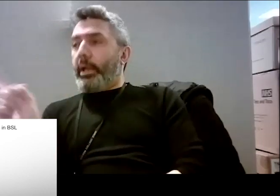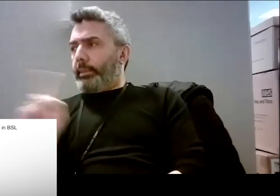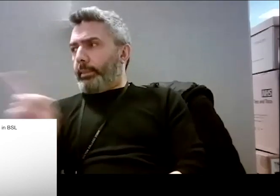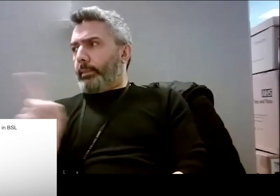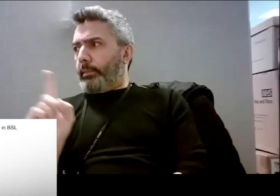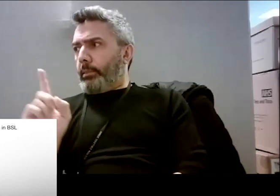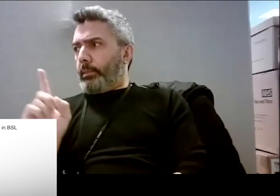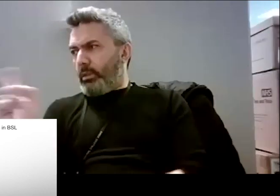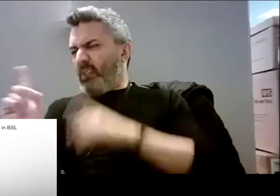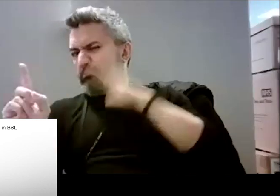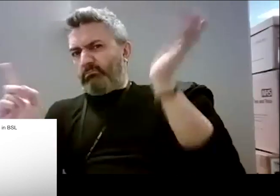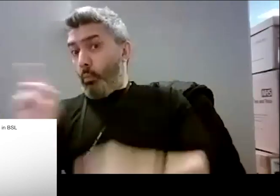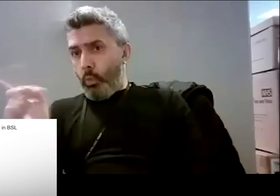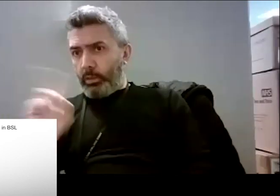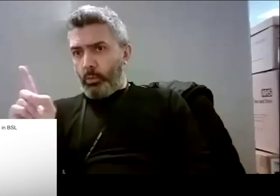Okay, so this is what?